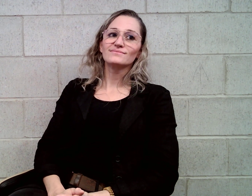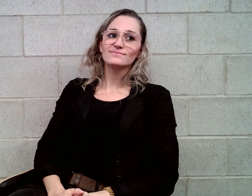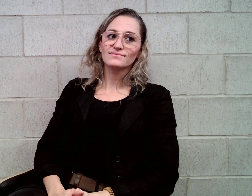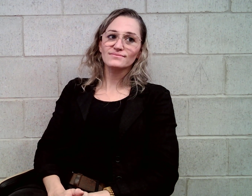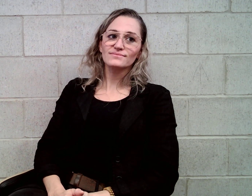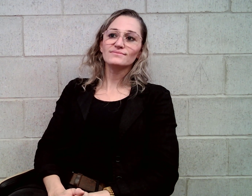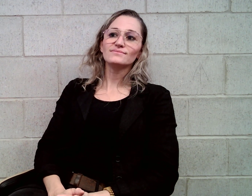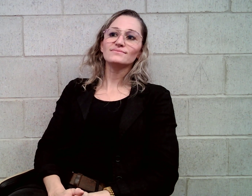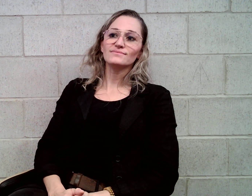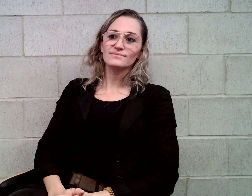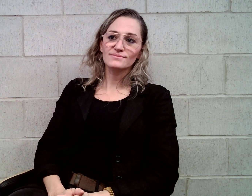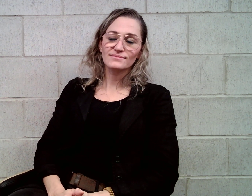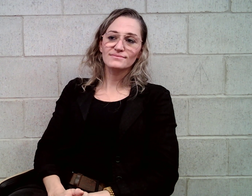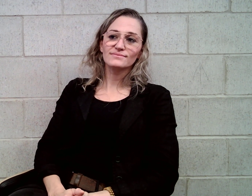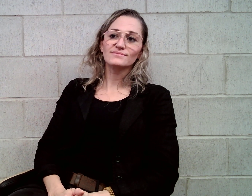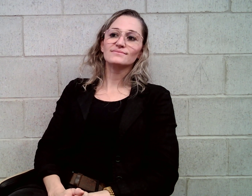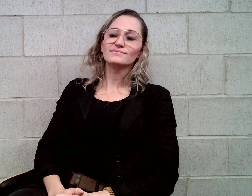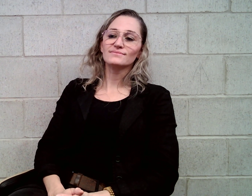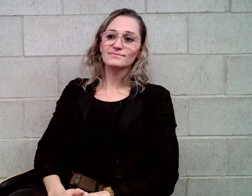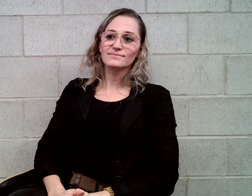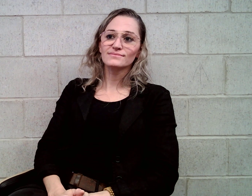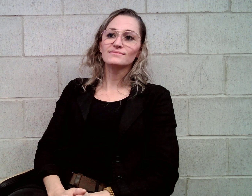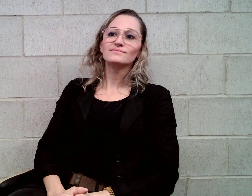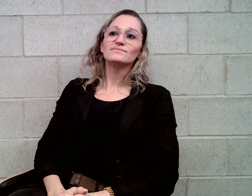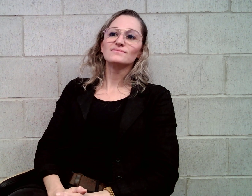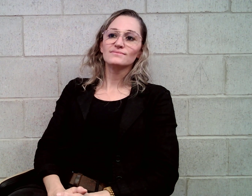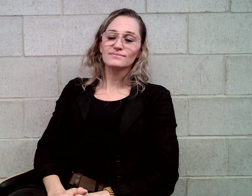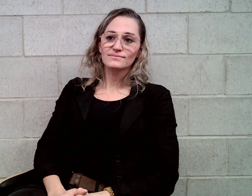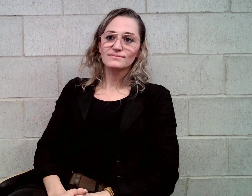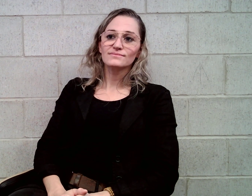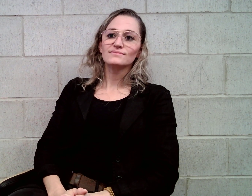do to come back to this American tour, for example?